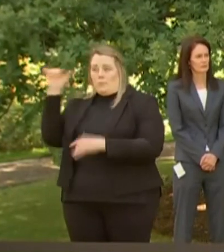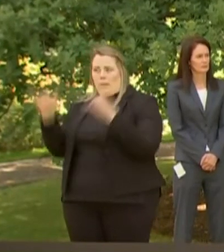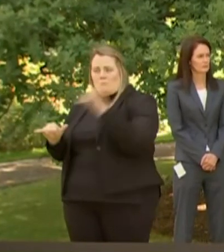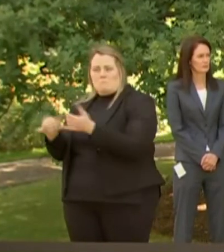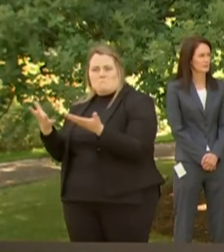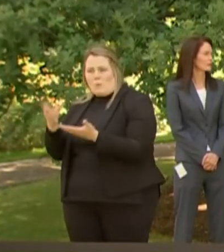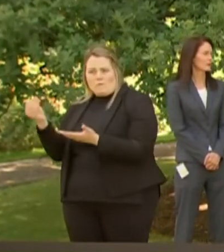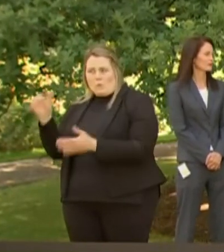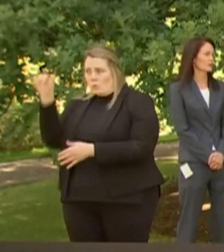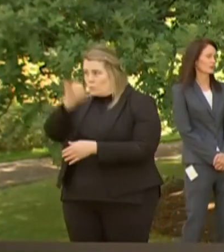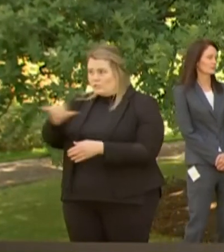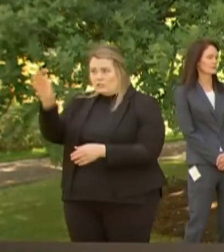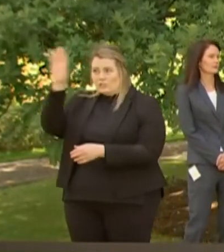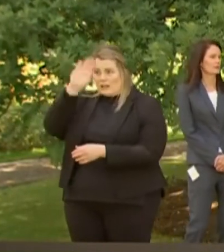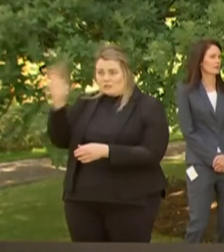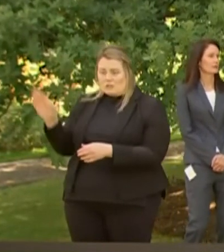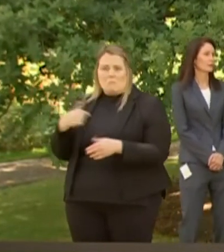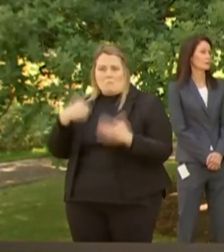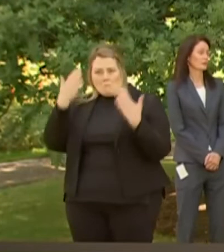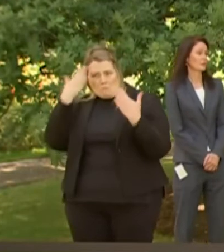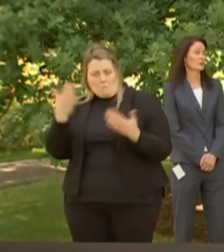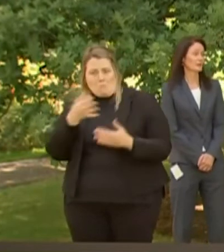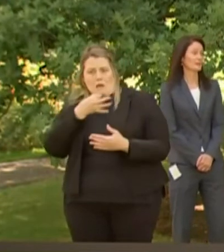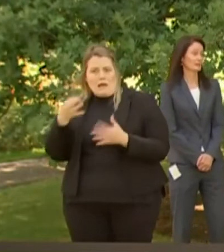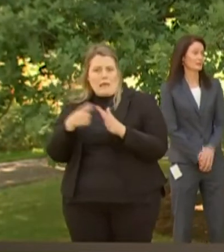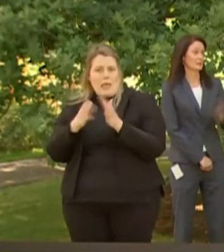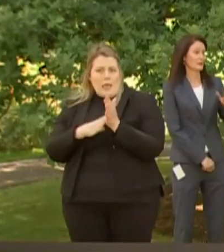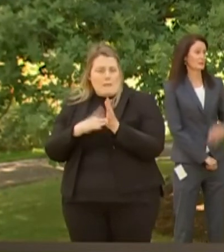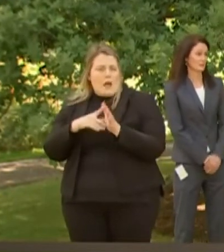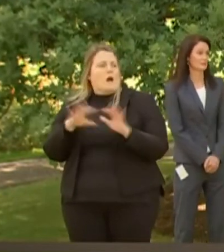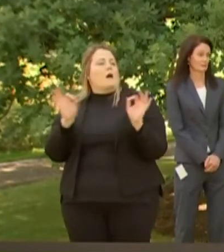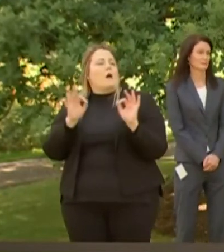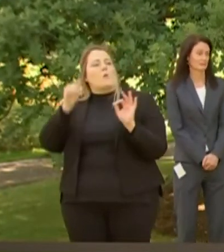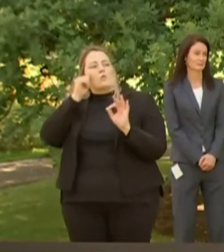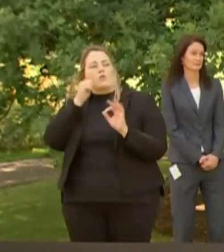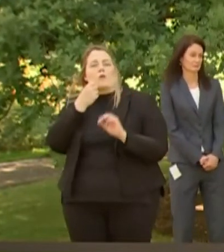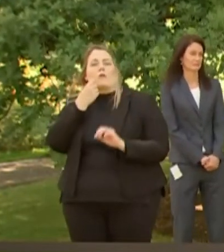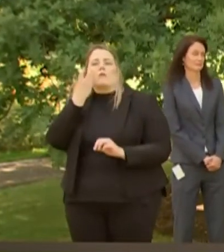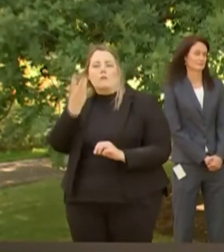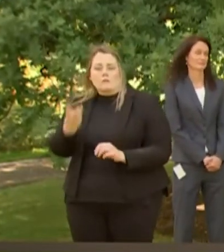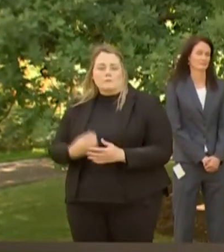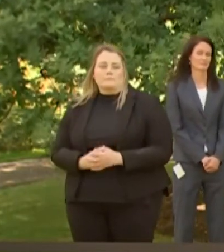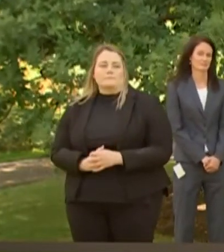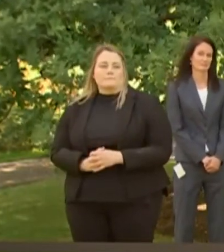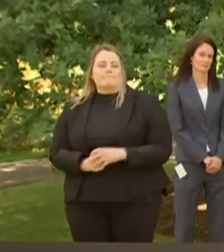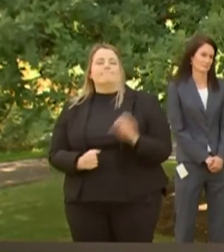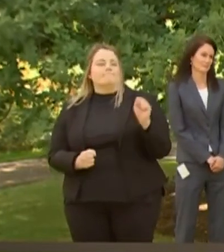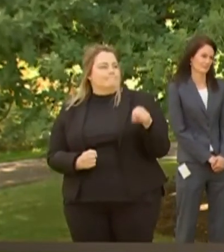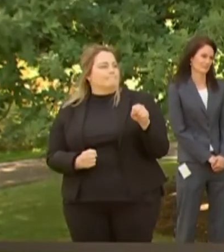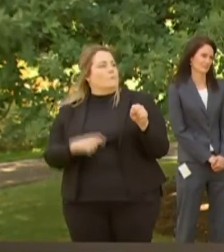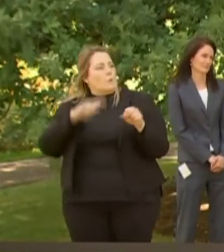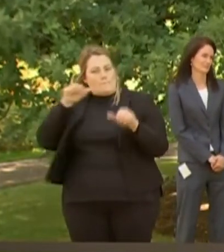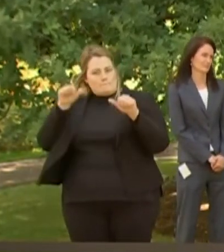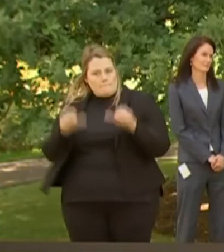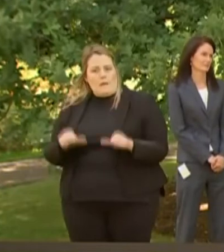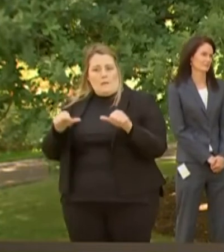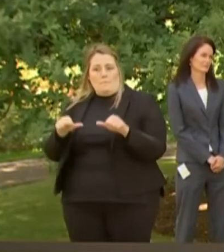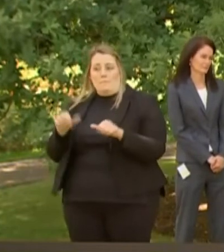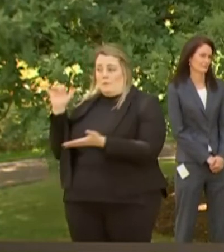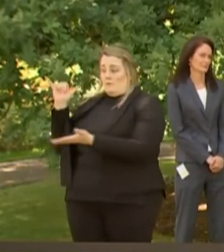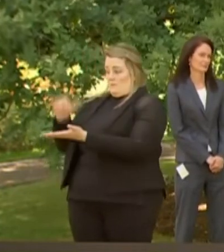I'm not certain at this stage. Emma may know. Do you know, Emma? Waiting on the bed, midweek. Right. Apparently we will have confirmation of where they're